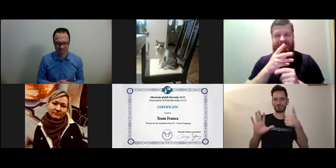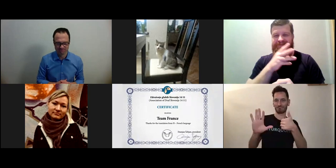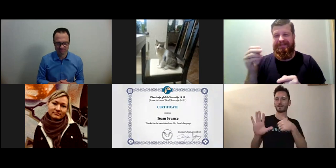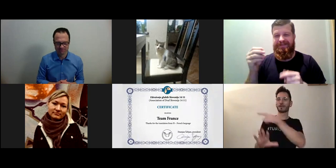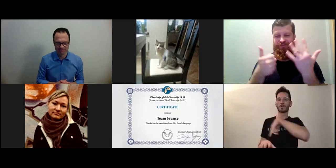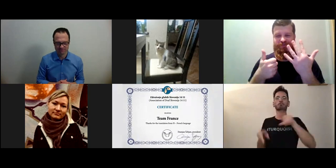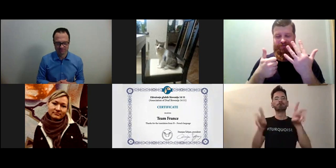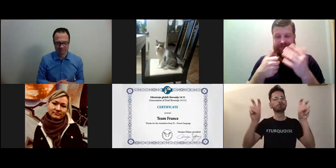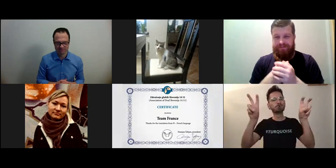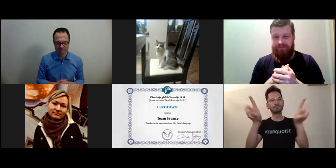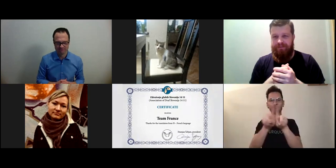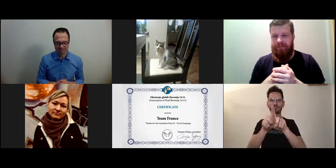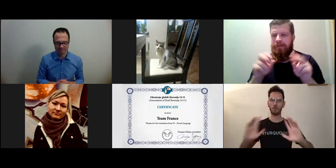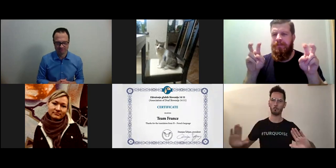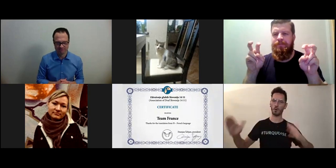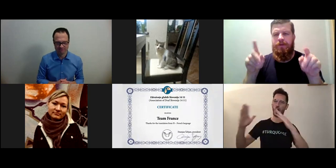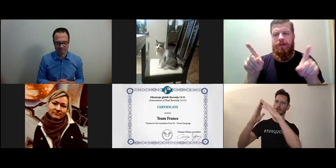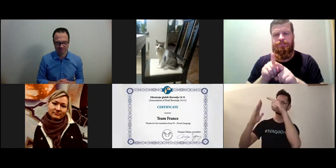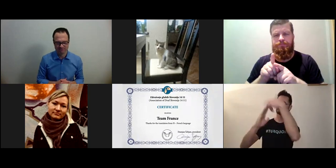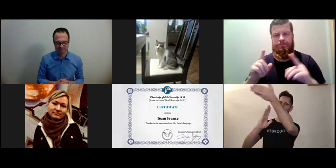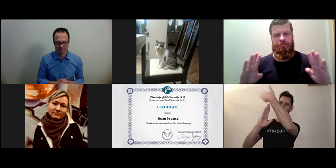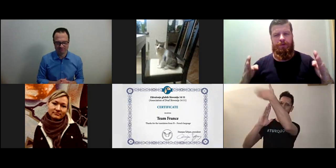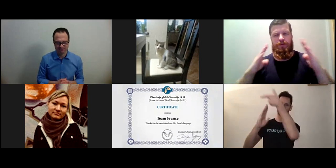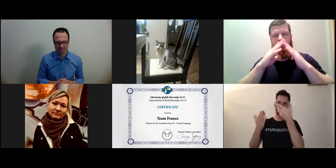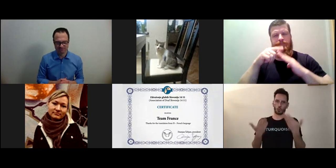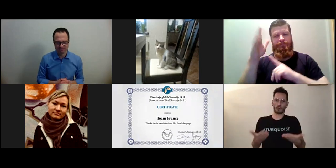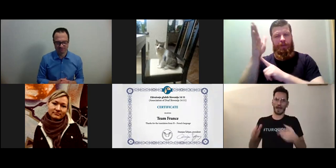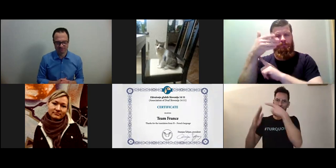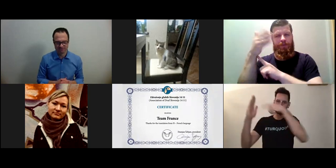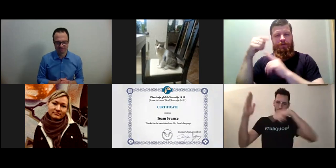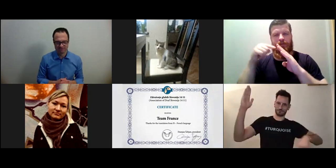So we're six deaf interpreters here in France.